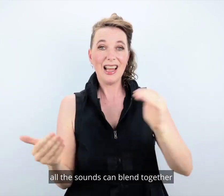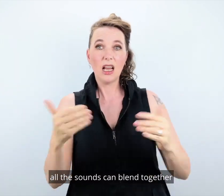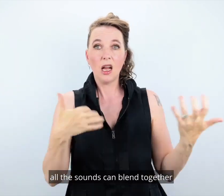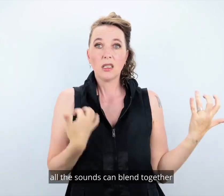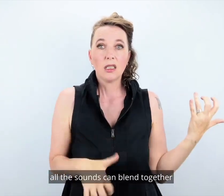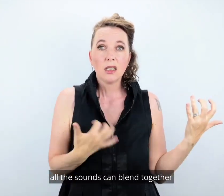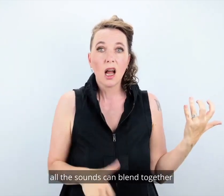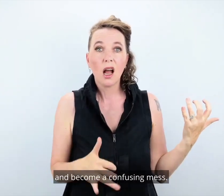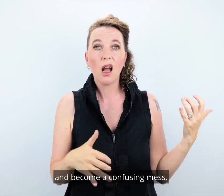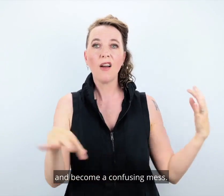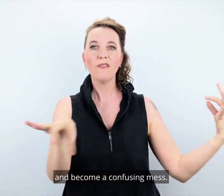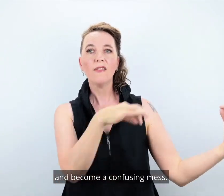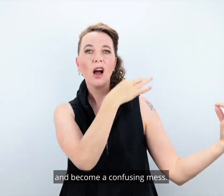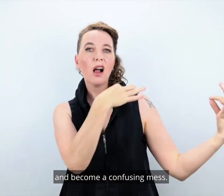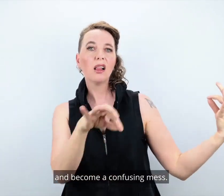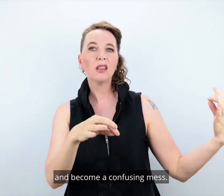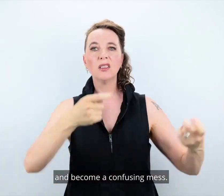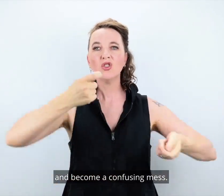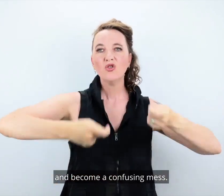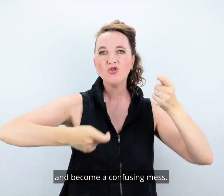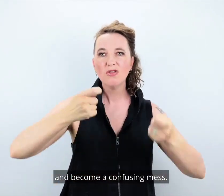blend together and become a confusing mess.